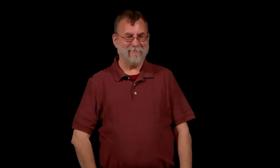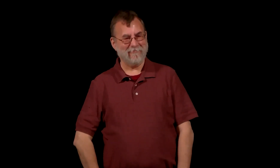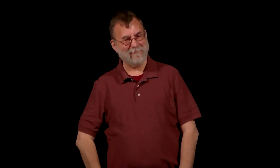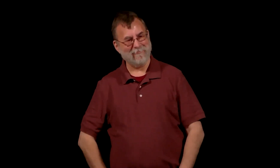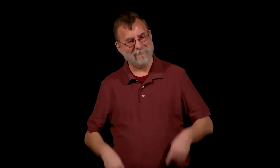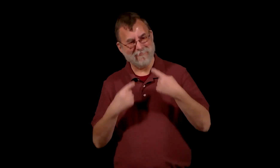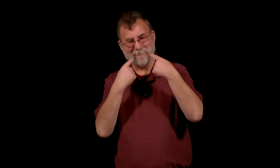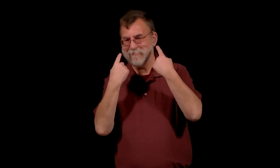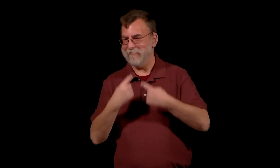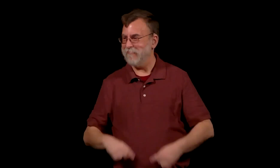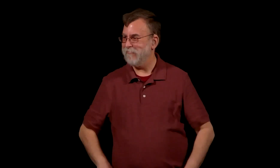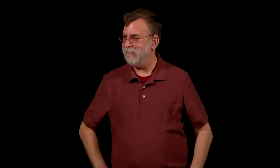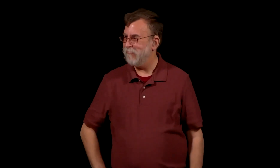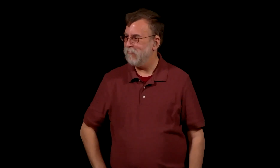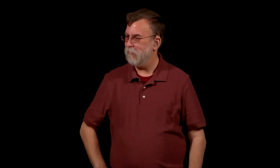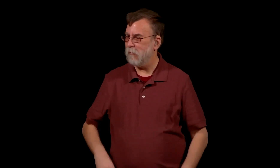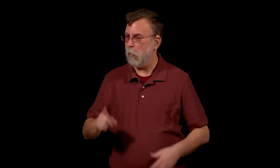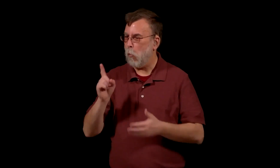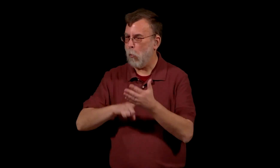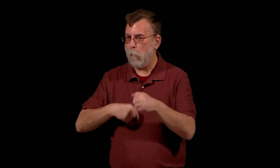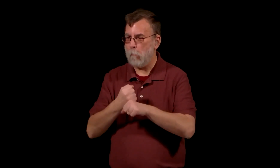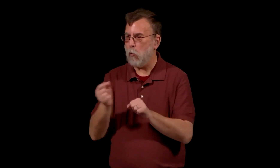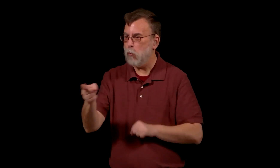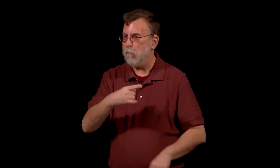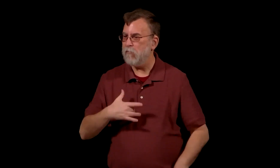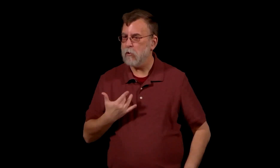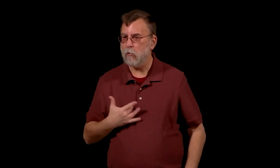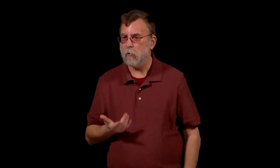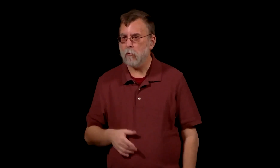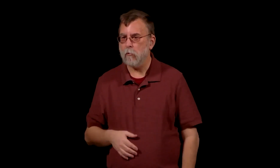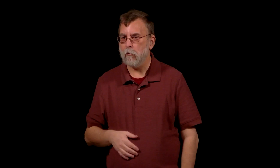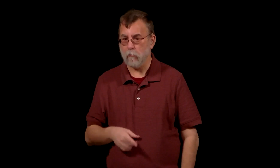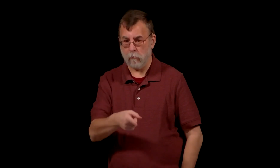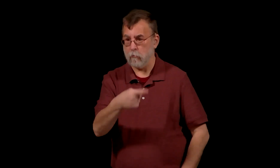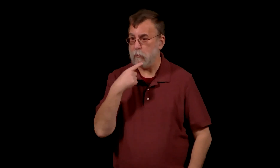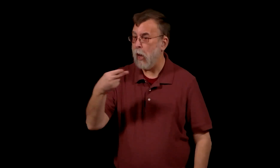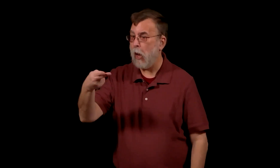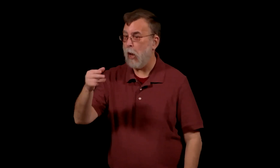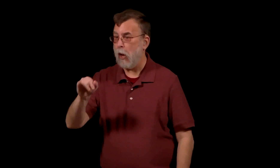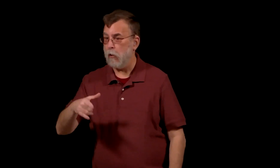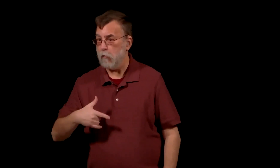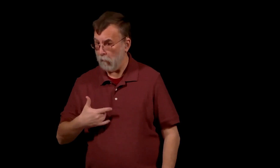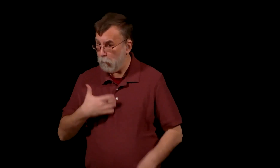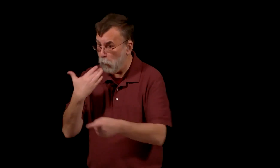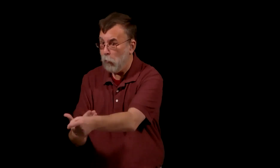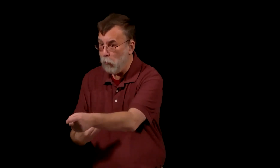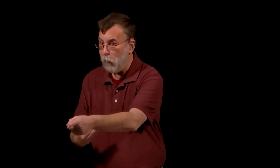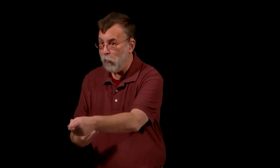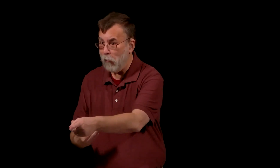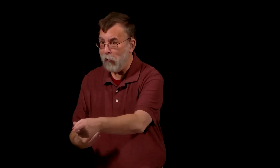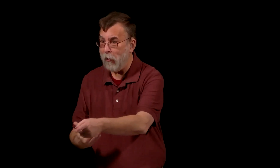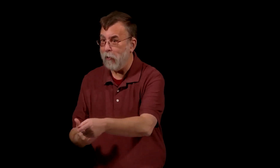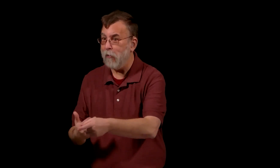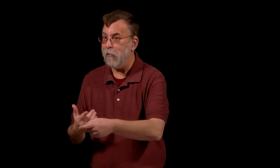She always says hi, smiling. And how does that make you feel when she says hi, when Shannon says hi? Good,